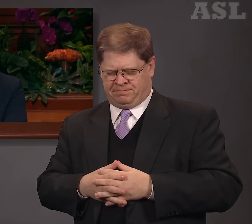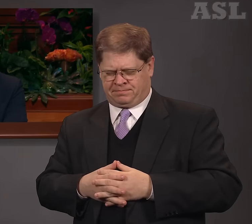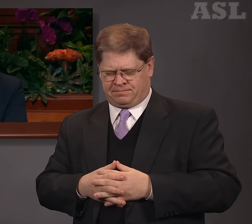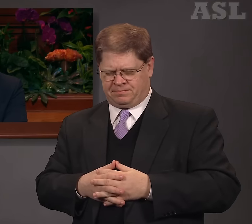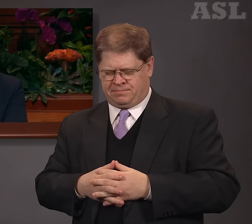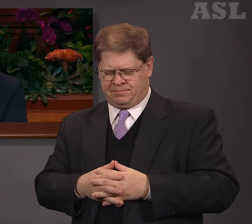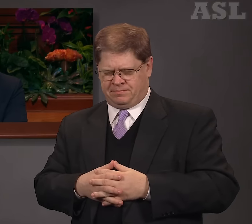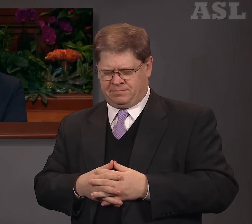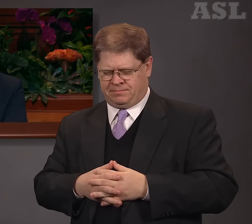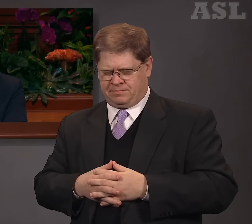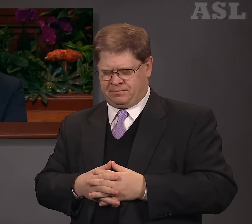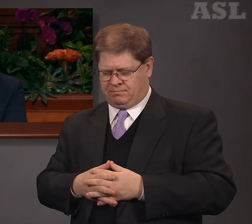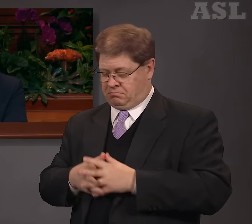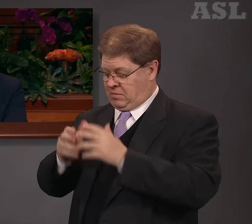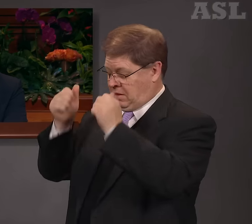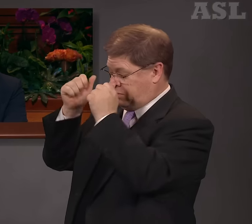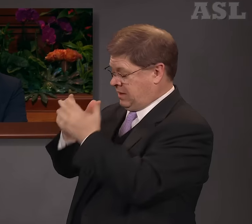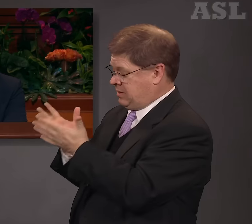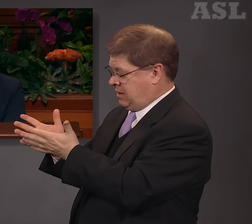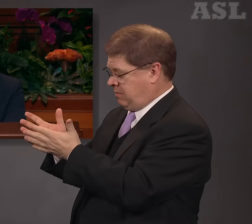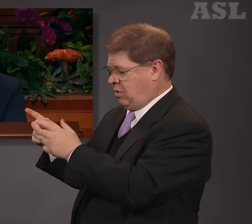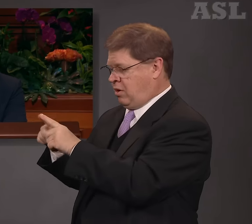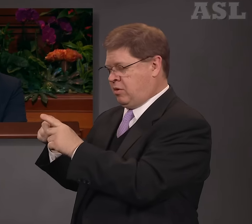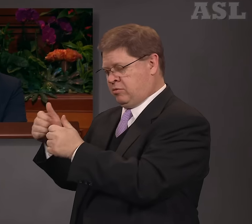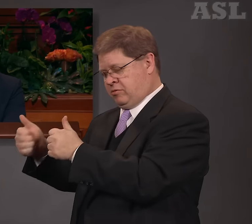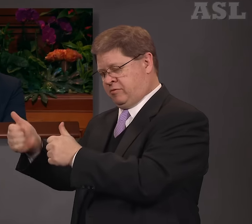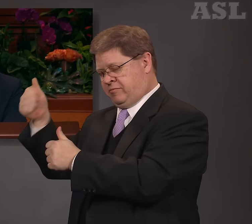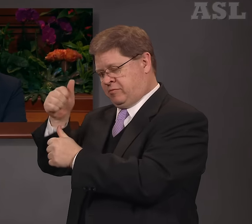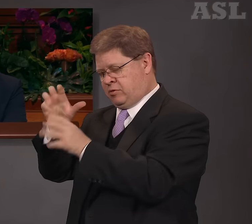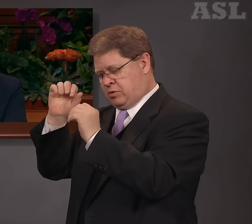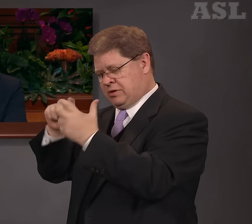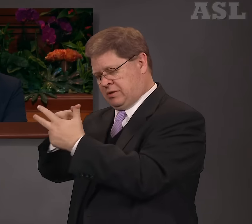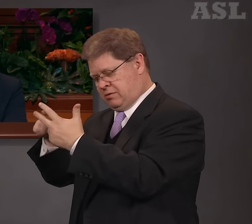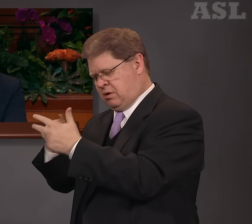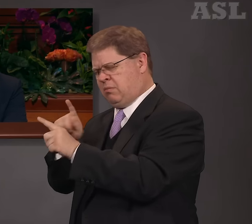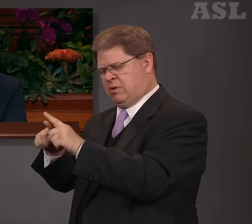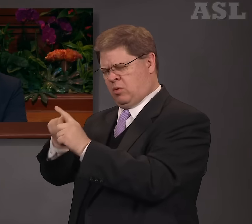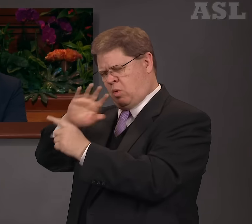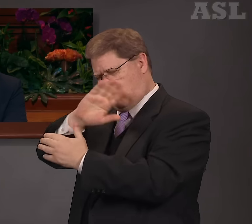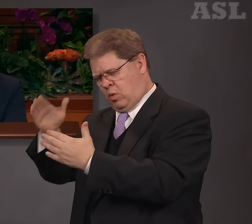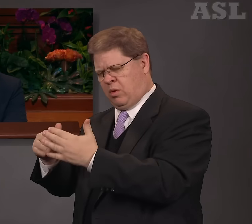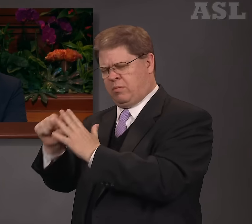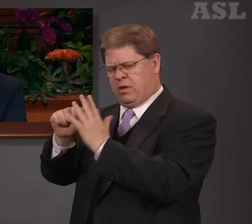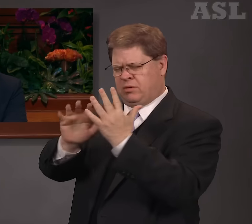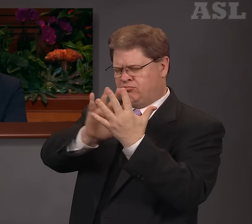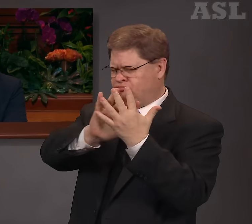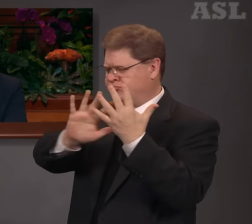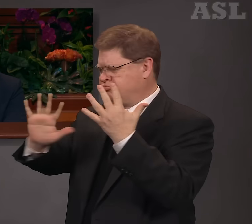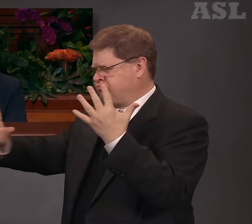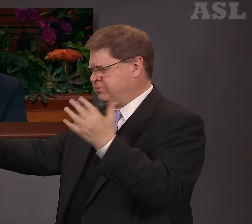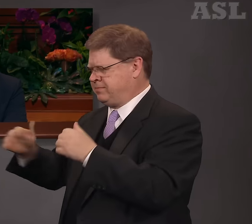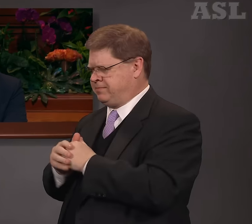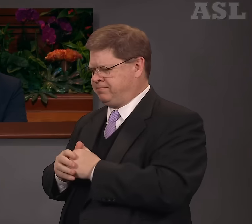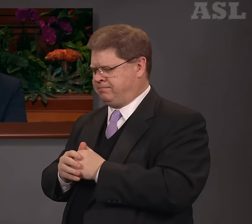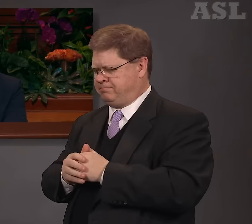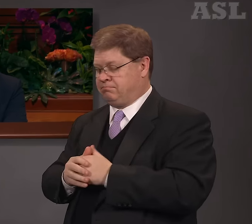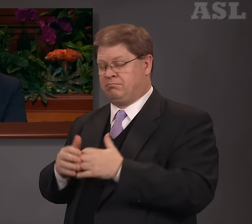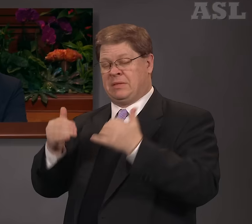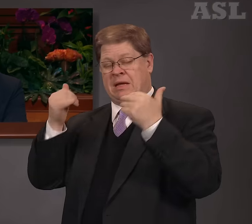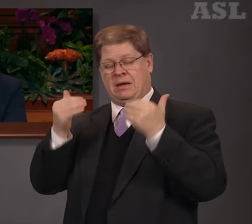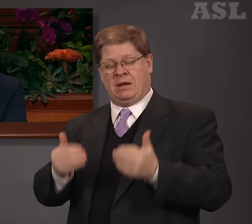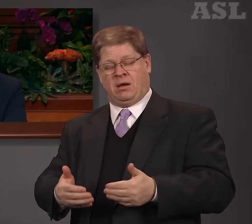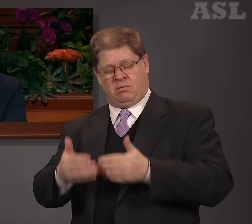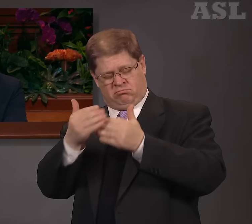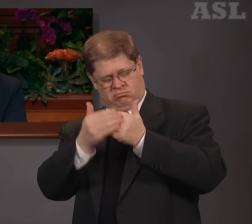as well as the First Presidency and all the apostles. We pray at this time, Father,